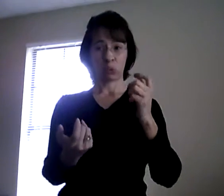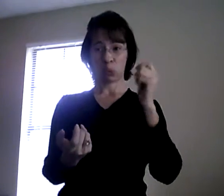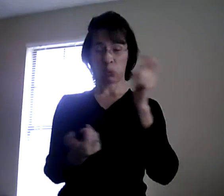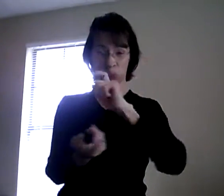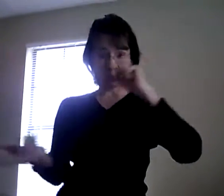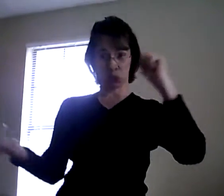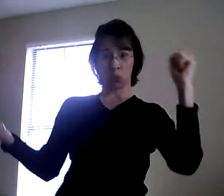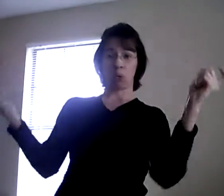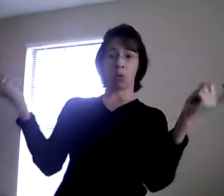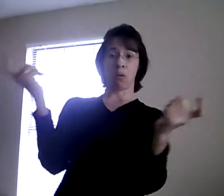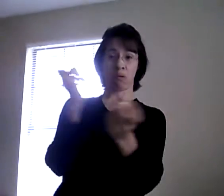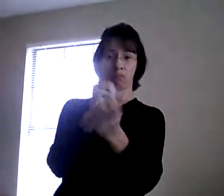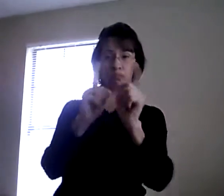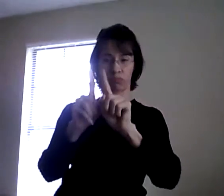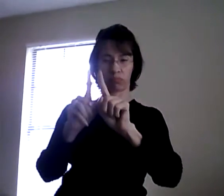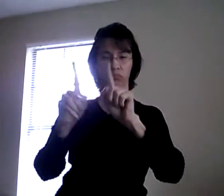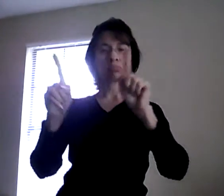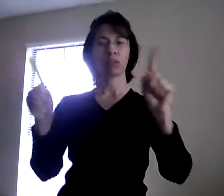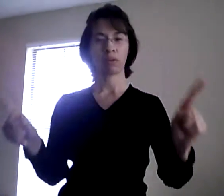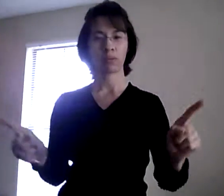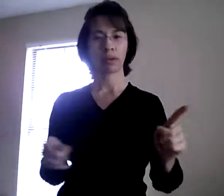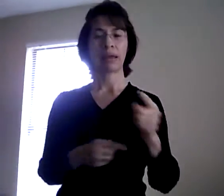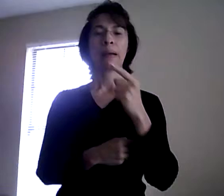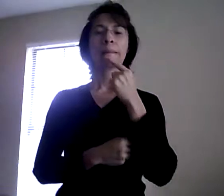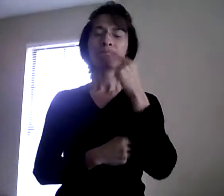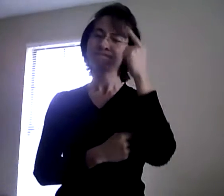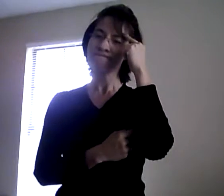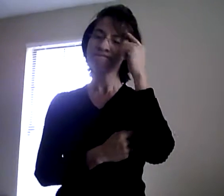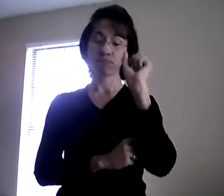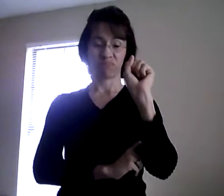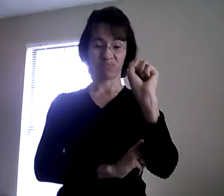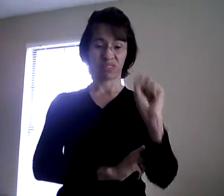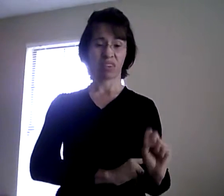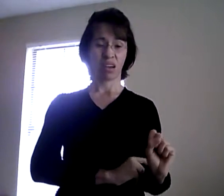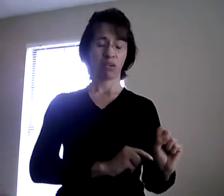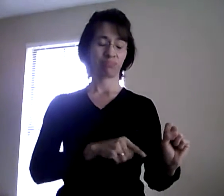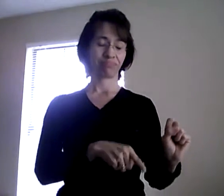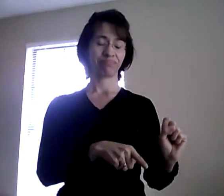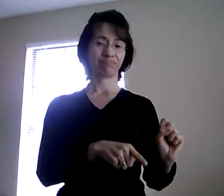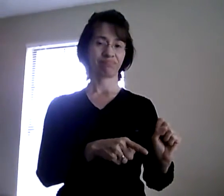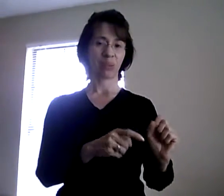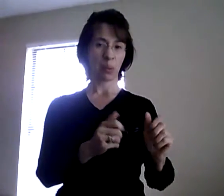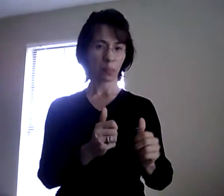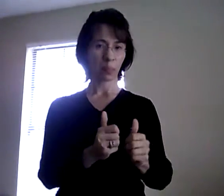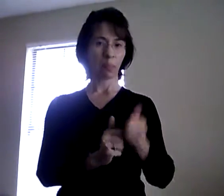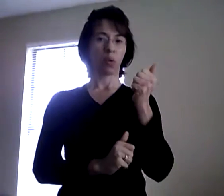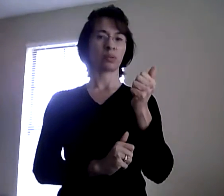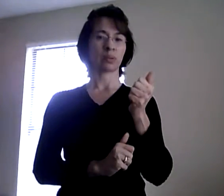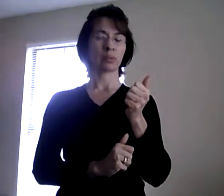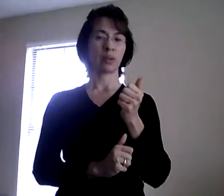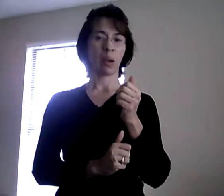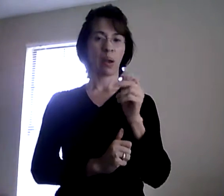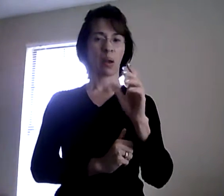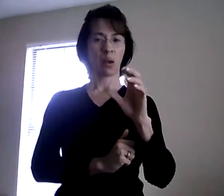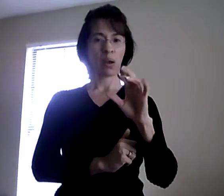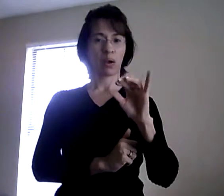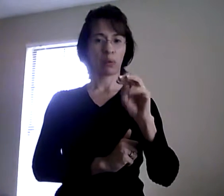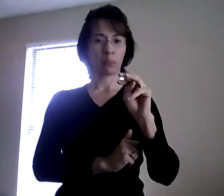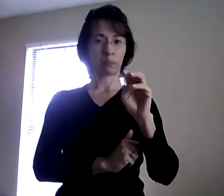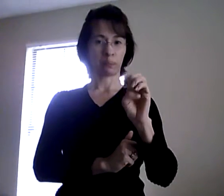there, but probably your south end is where most of the crime is. So you probably want to